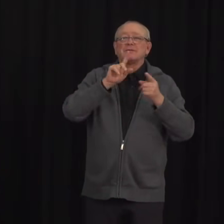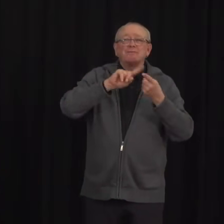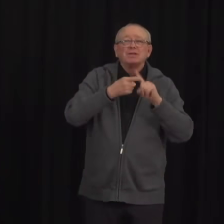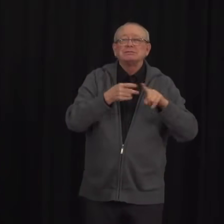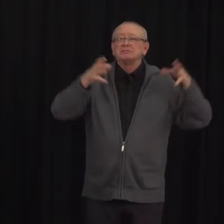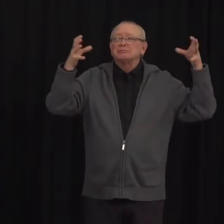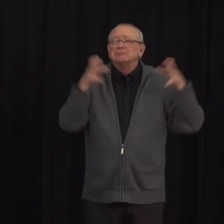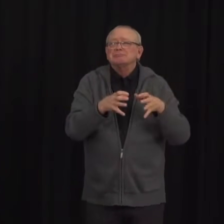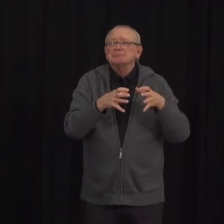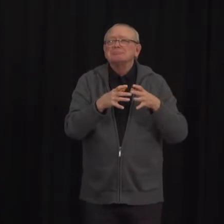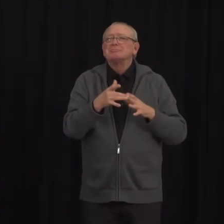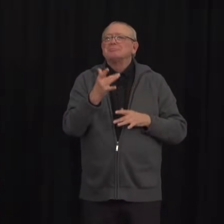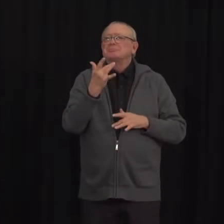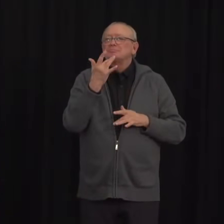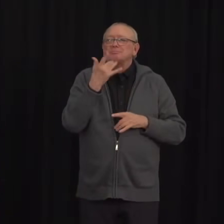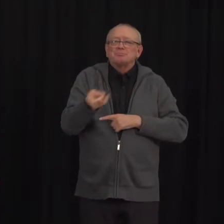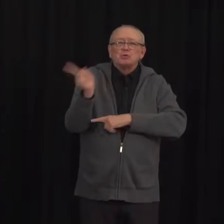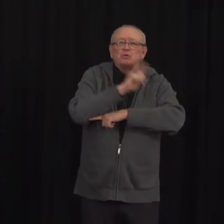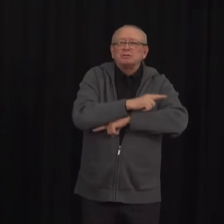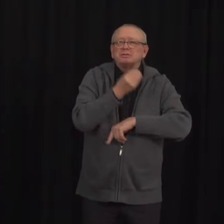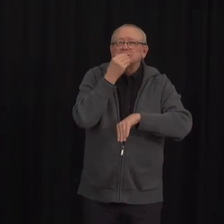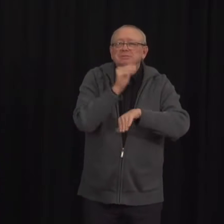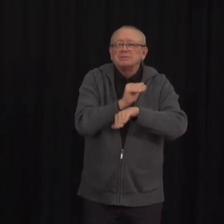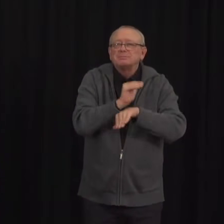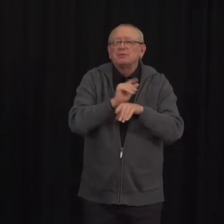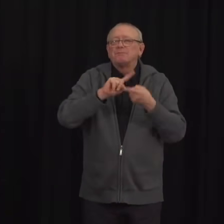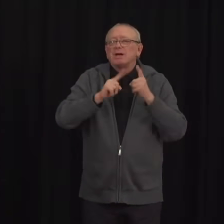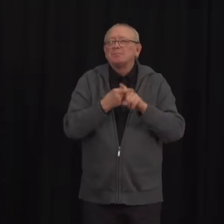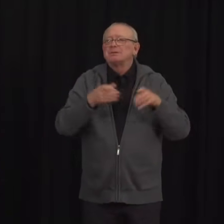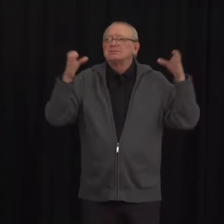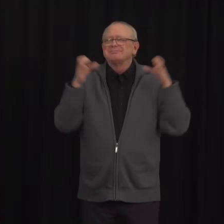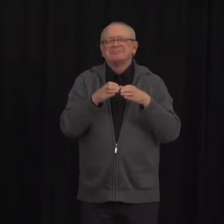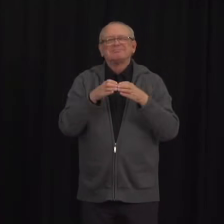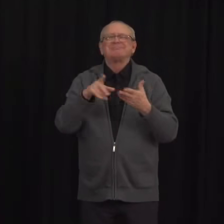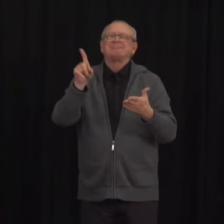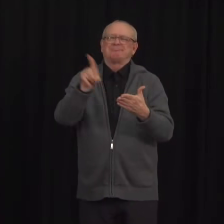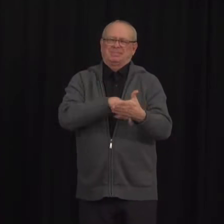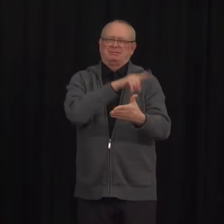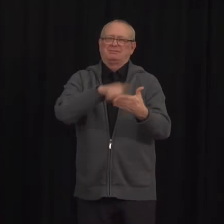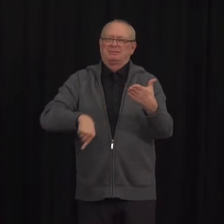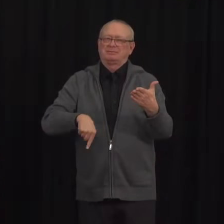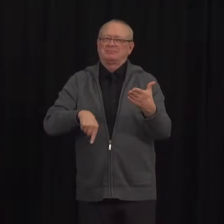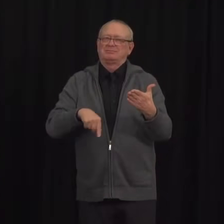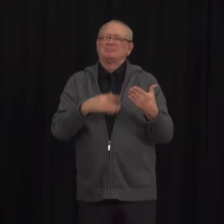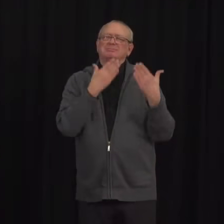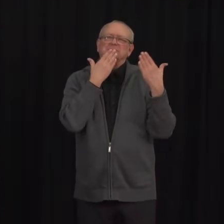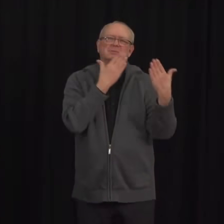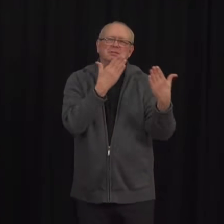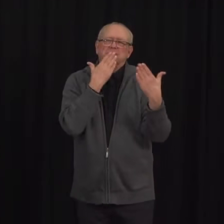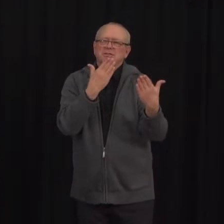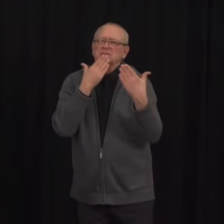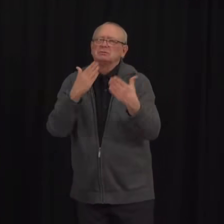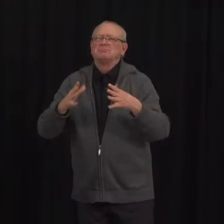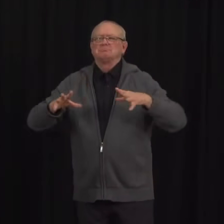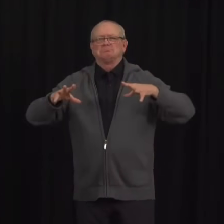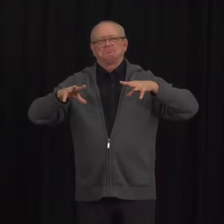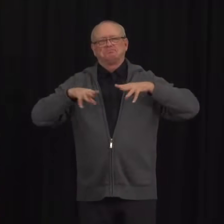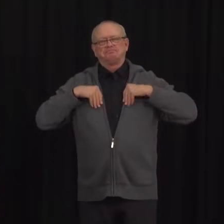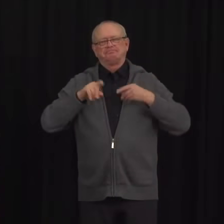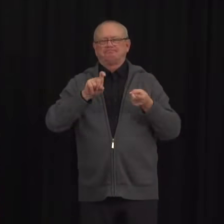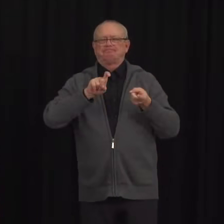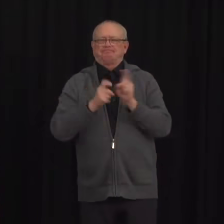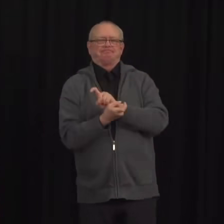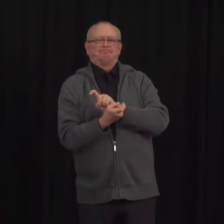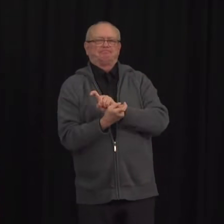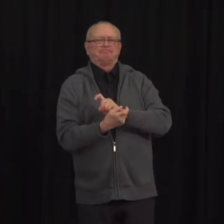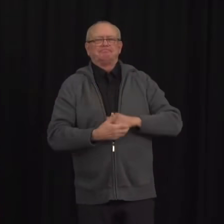with extended family. Thank you for taking action and embracing the importance of making these sacrifices. We did